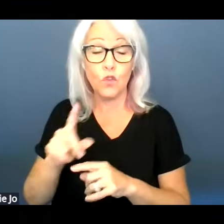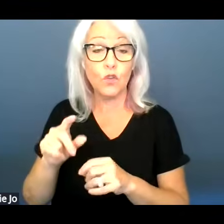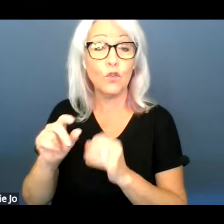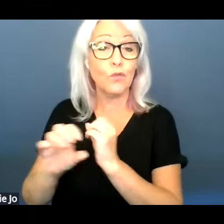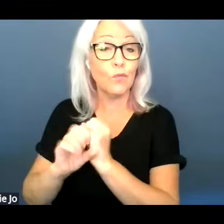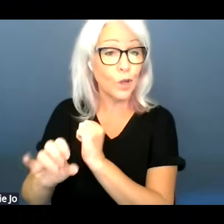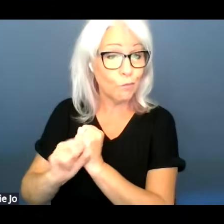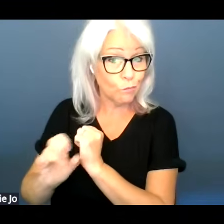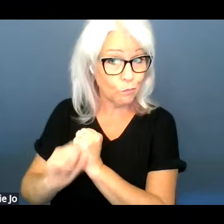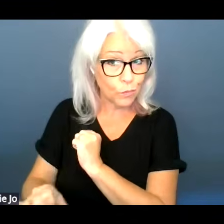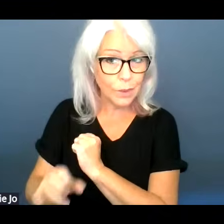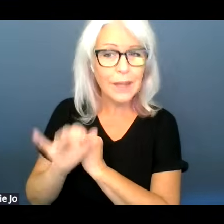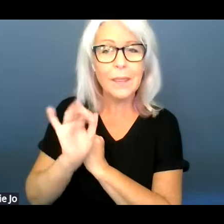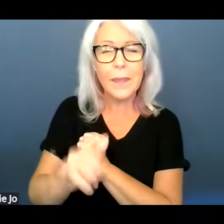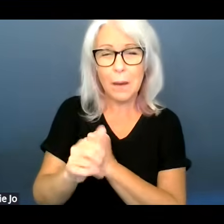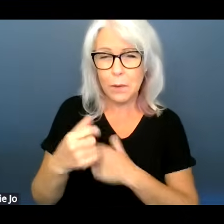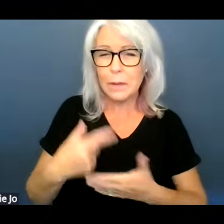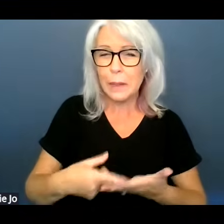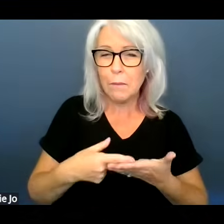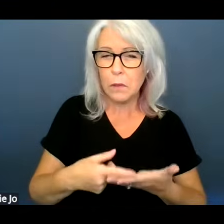forth.